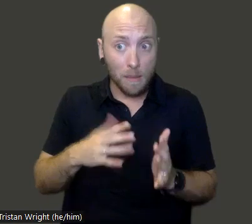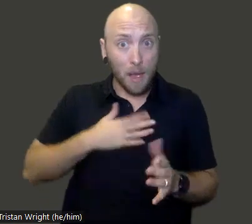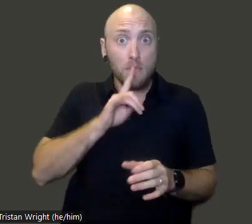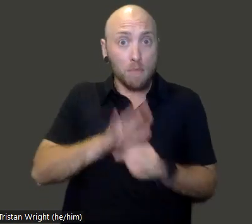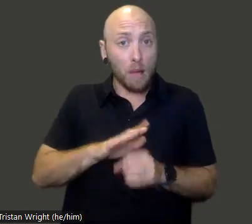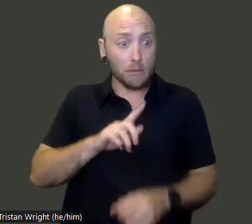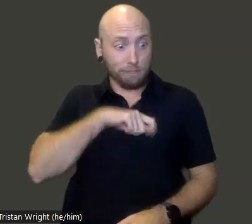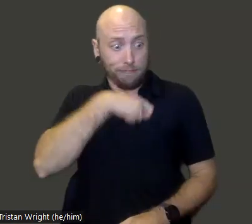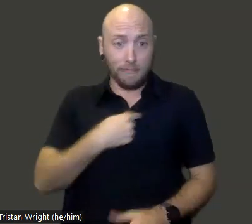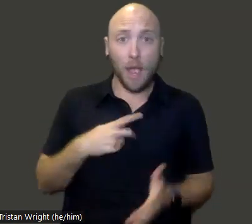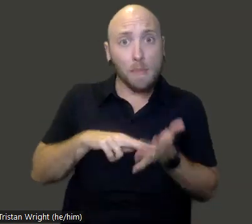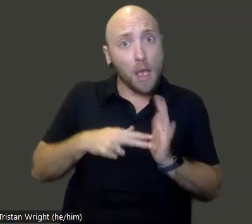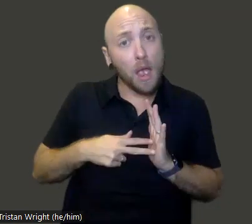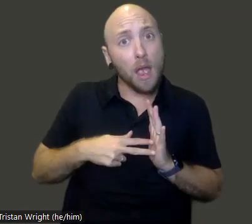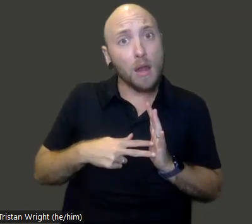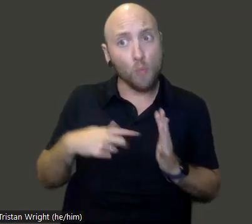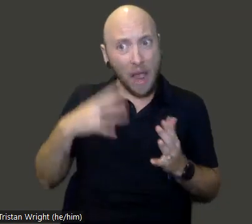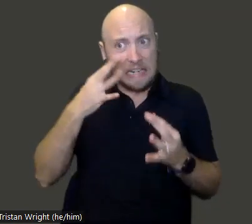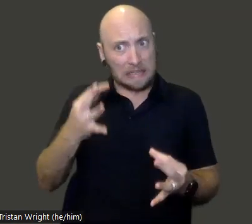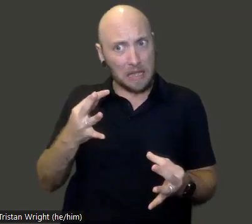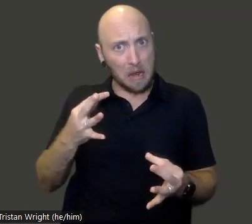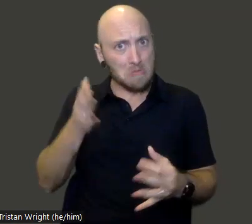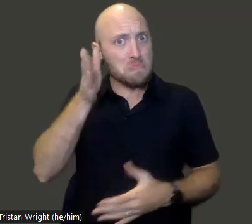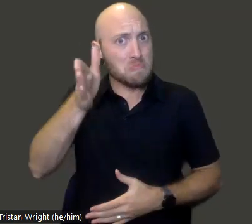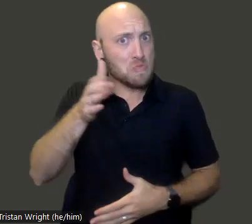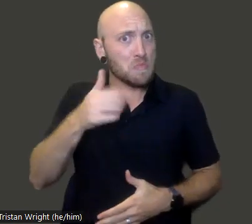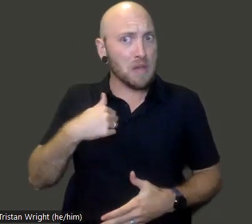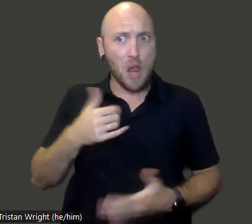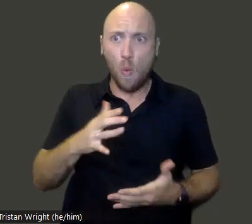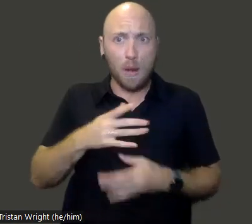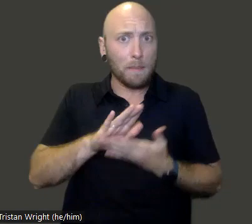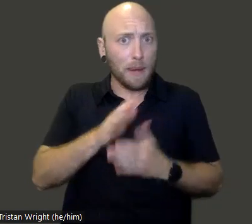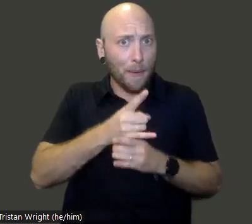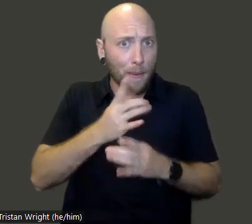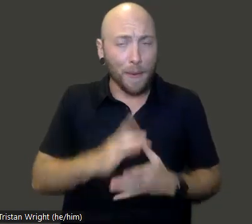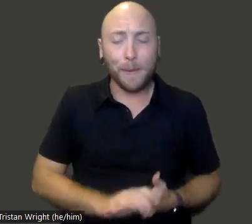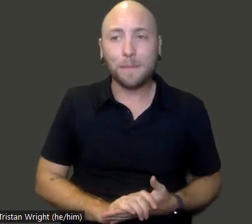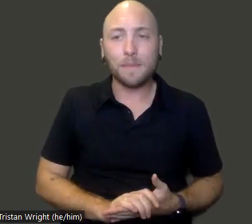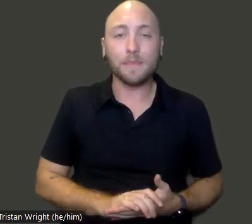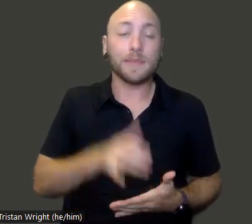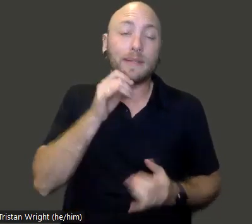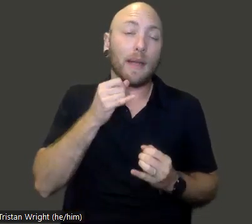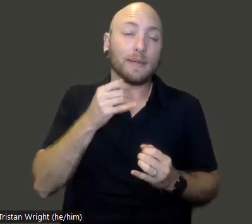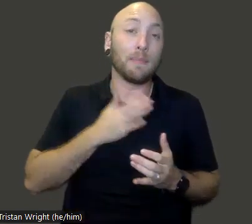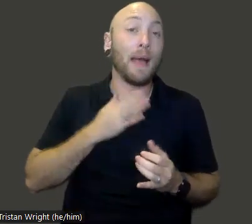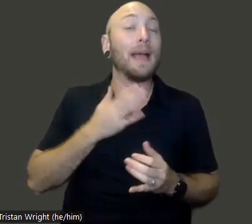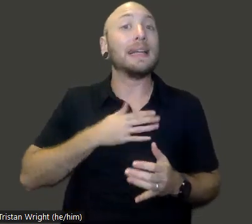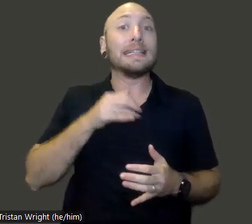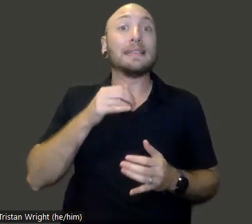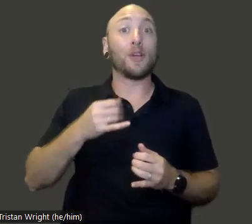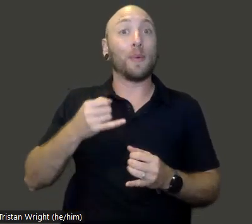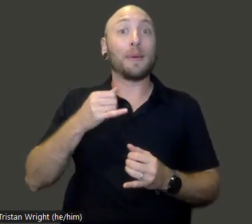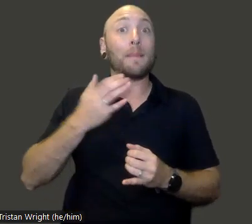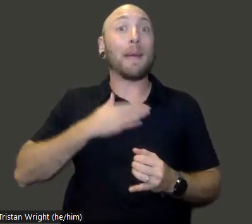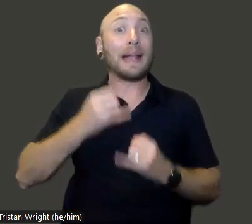or not using alcohol or not being drunk. And not the first promise, or not the last one, but it was the first one that I made, and